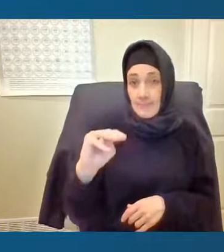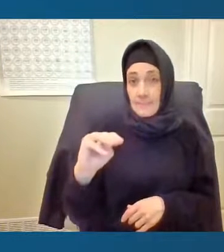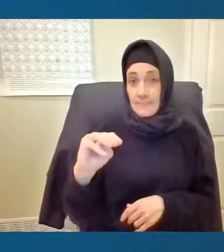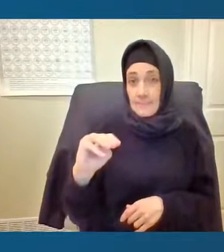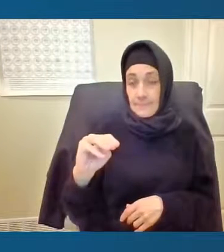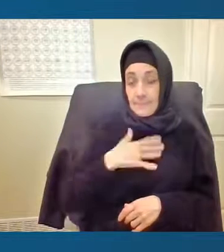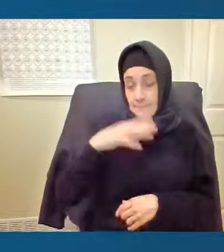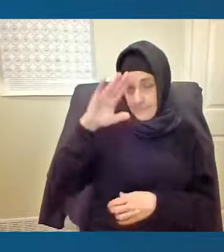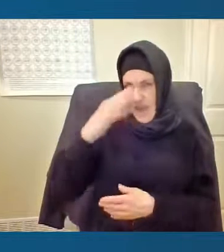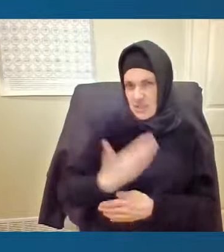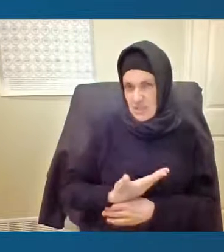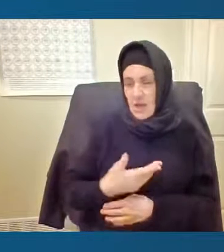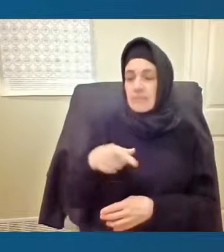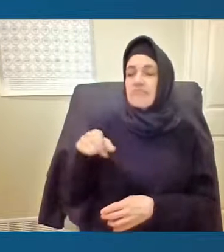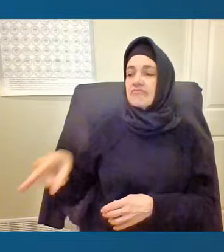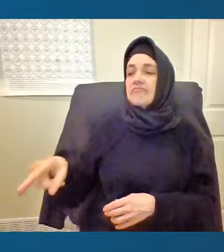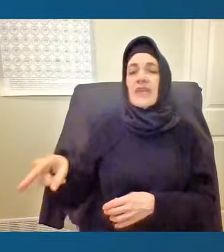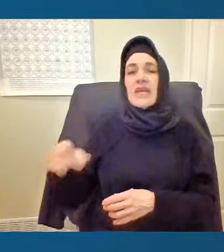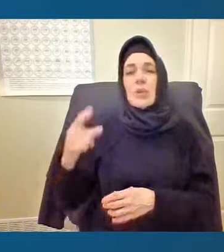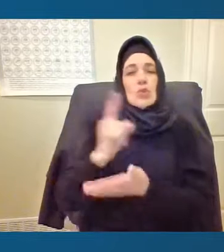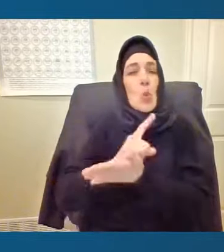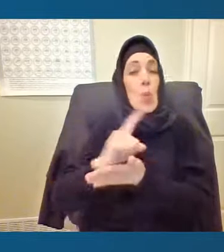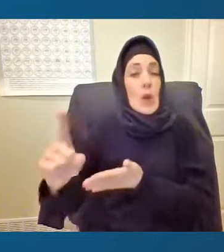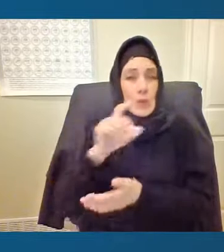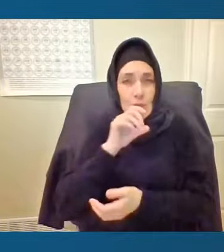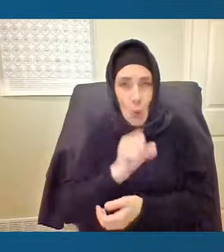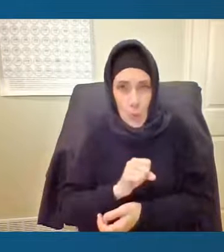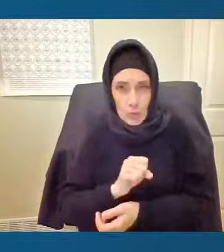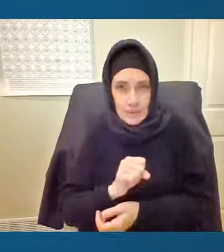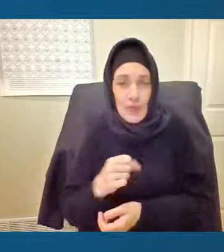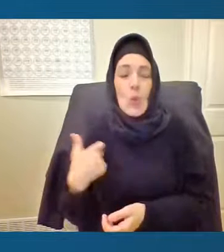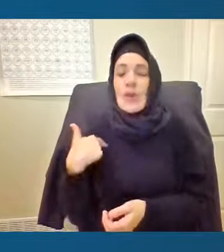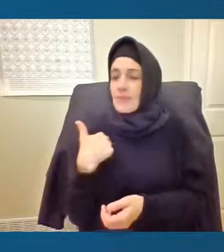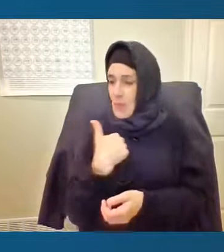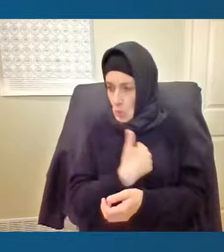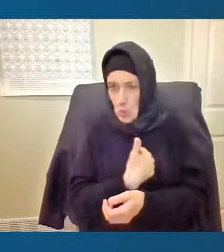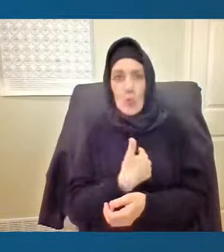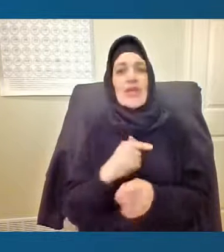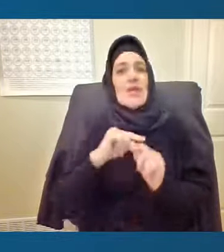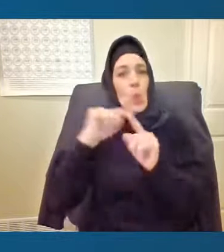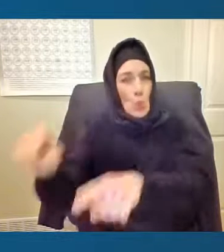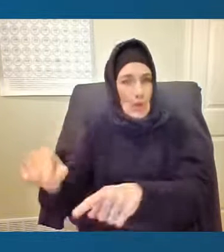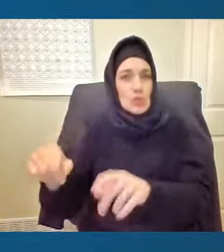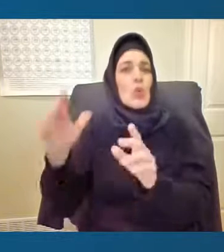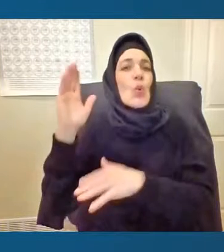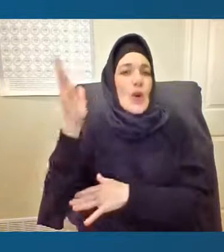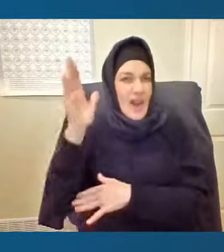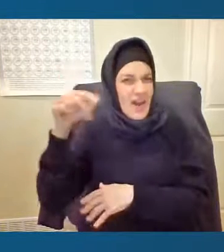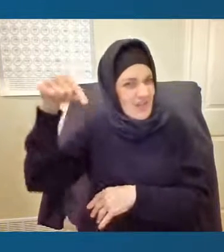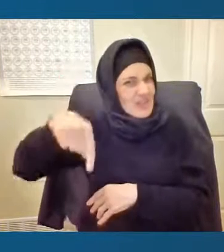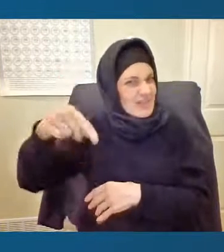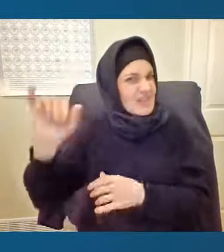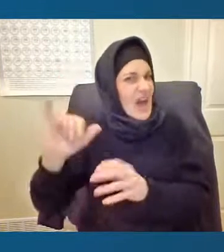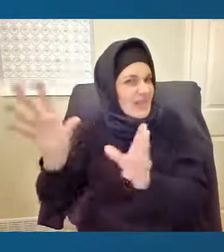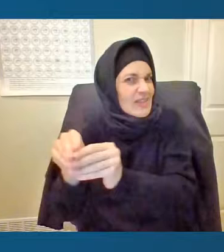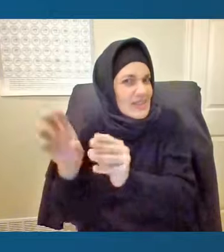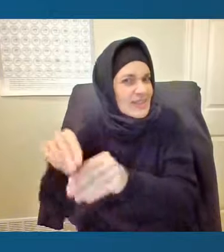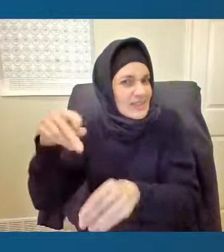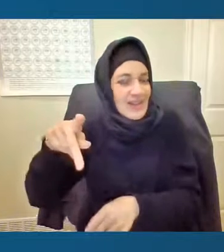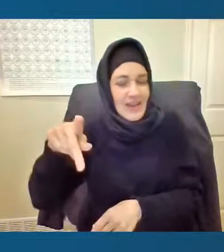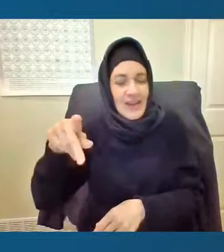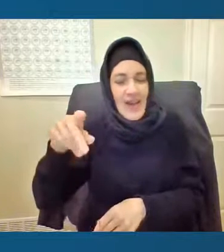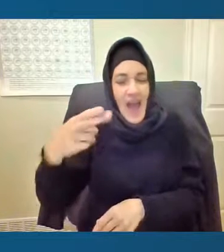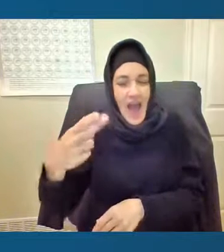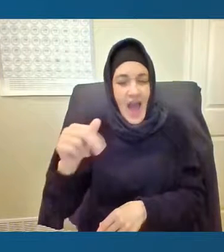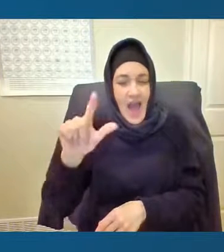home. We're driving home from a halaqah, right? Just like this, subhanAllah, right? Back in Baltimore. We're driving home. It's late